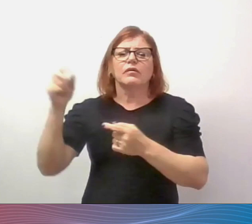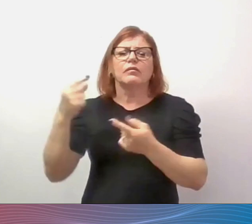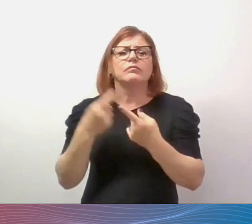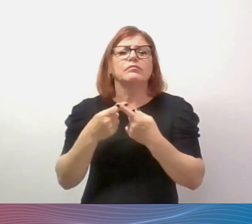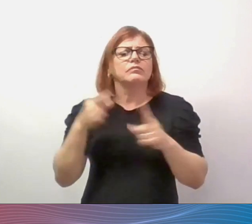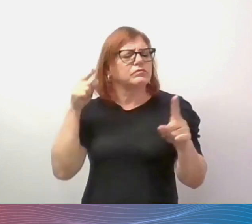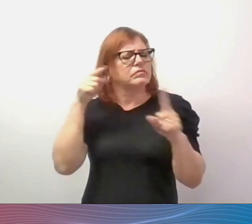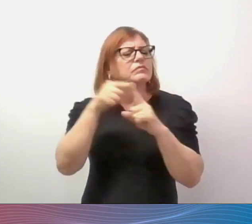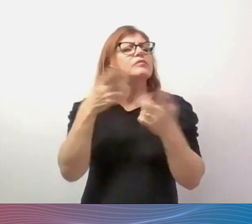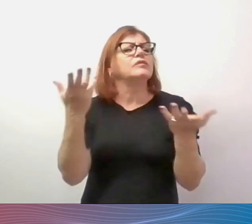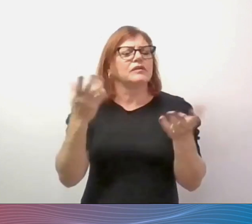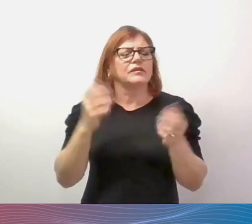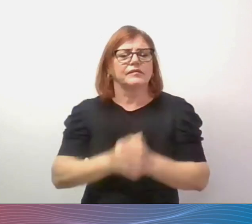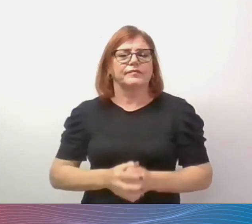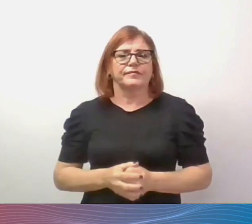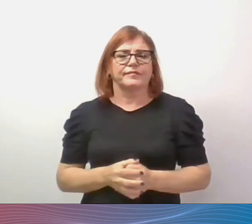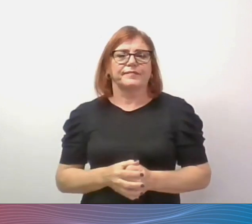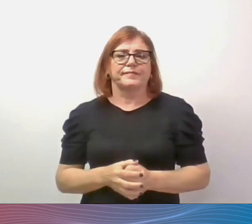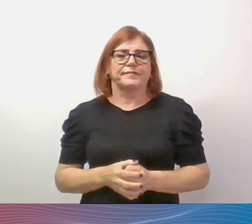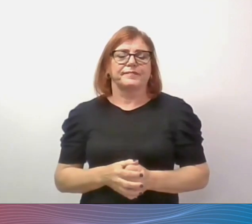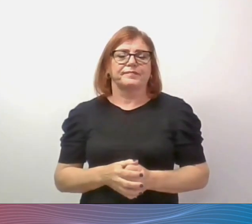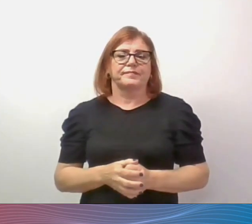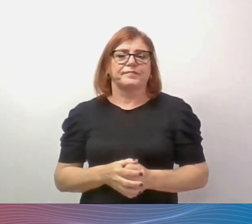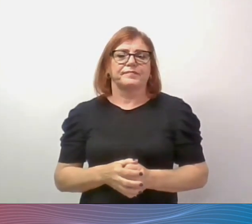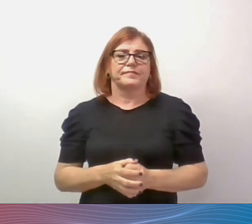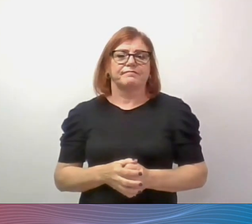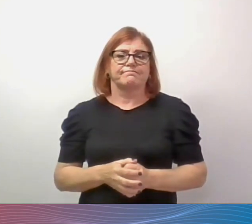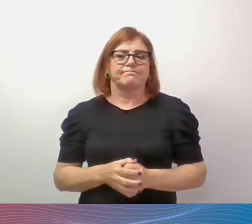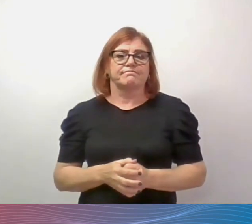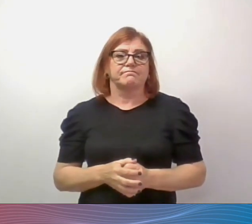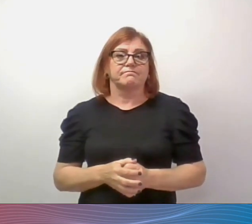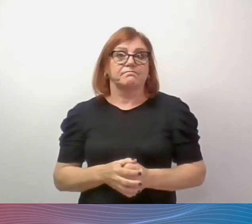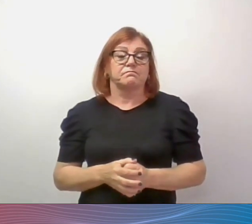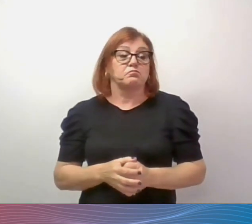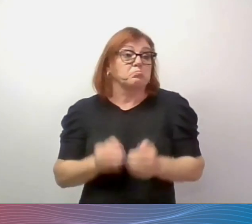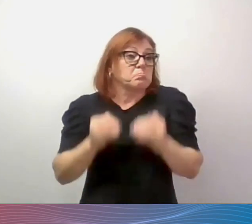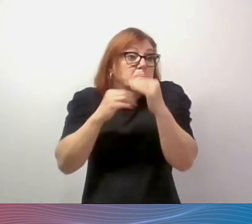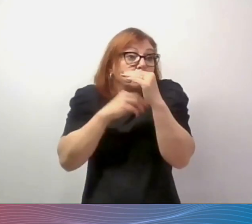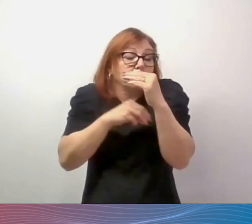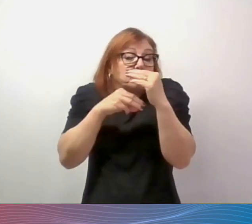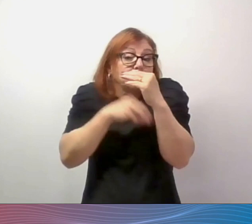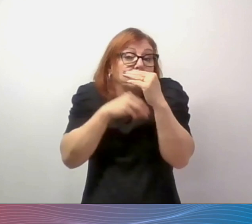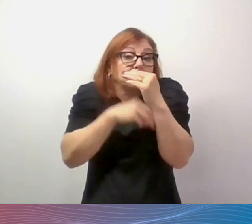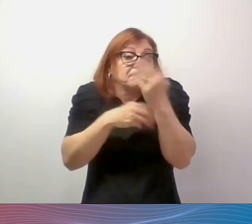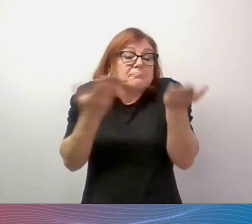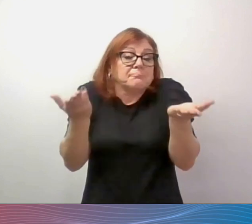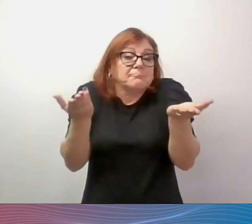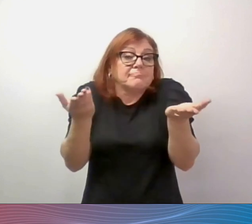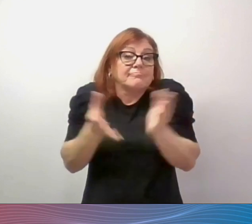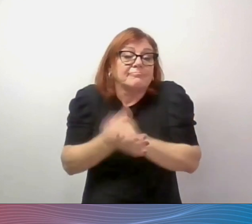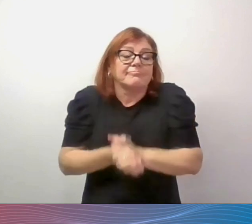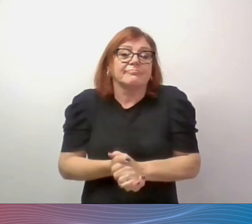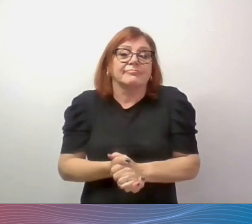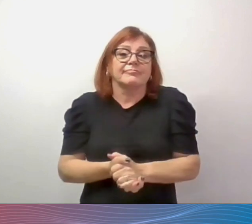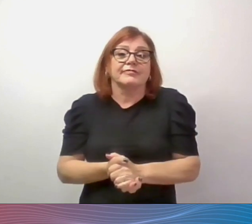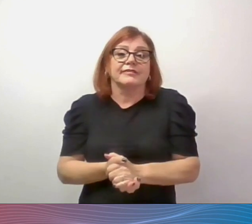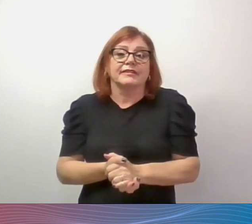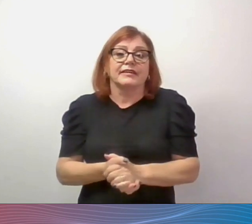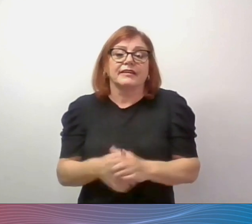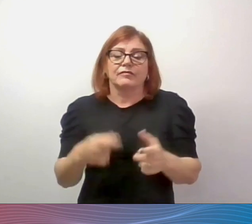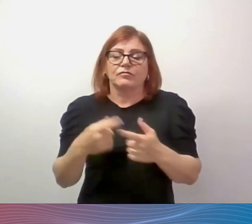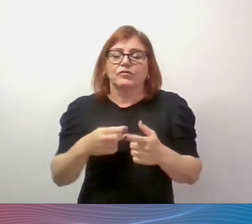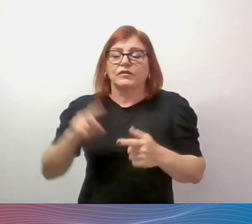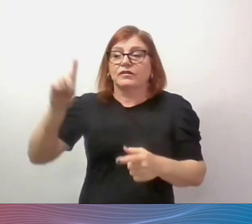purpose? É um mistério, ninguém sabe por que ele criou. It is a mystery, nobody knows why. Porque ele é um Deus